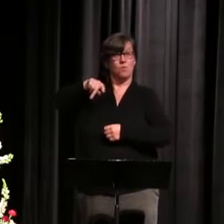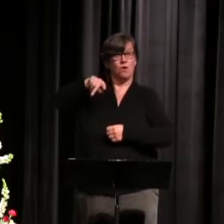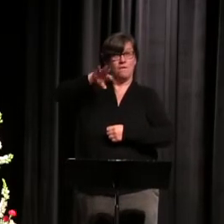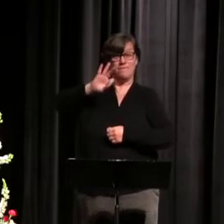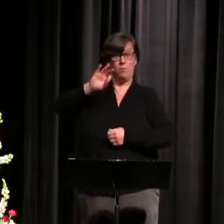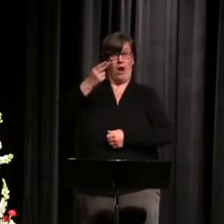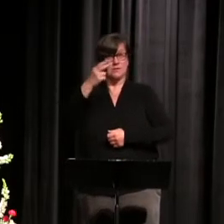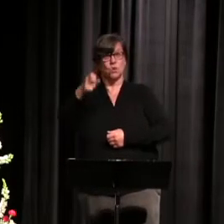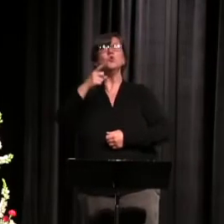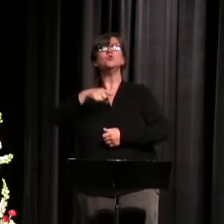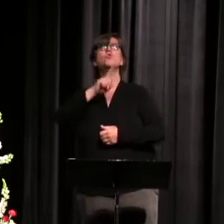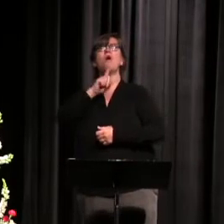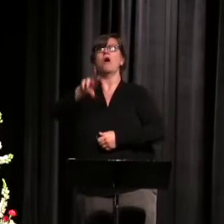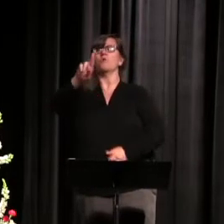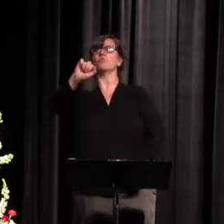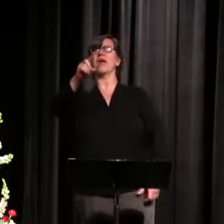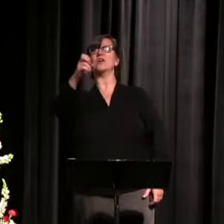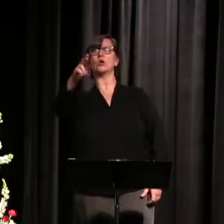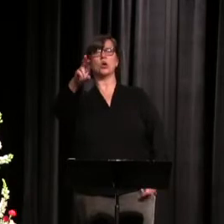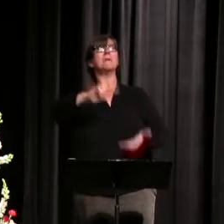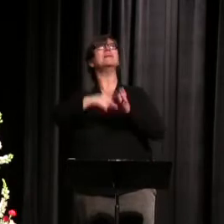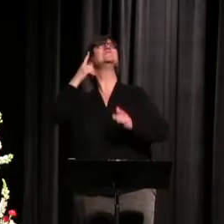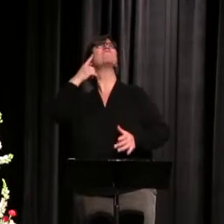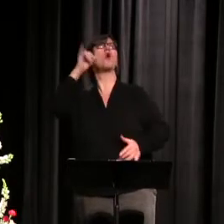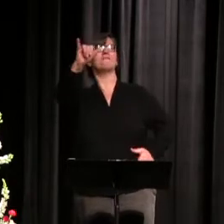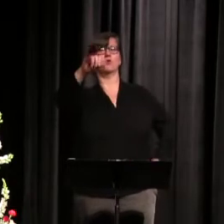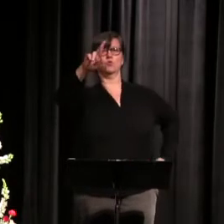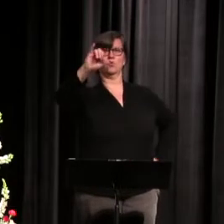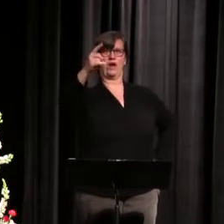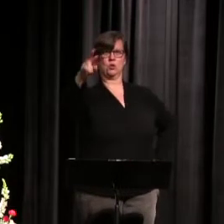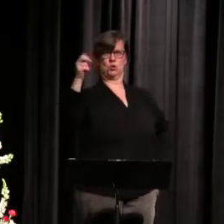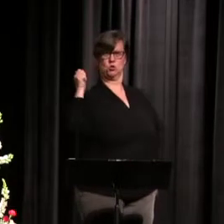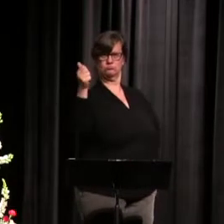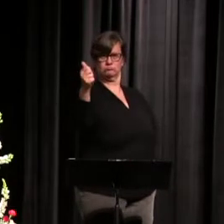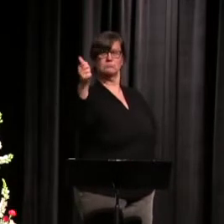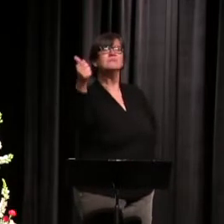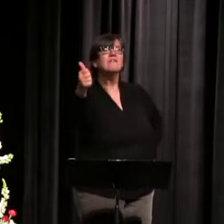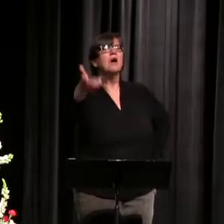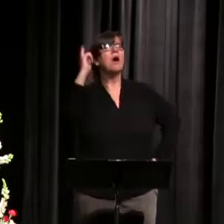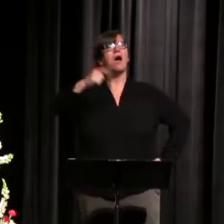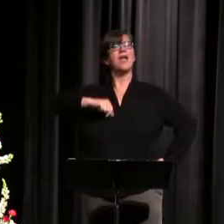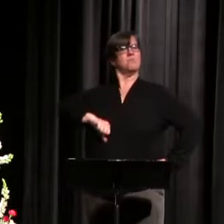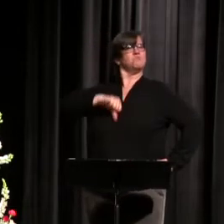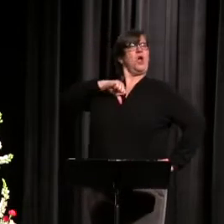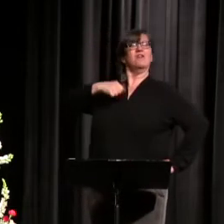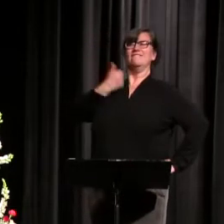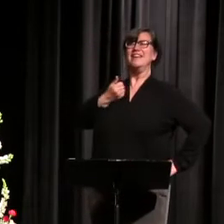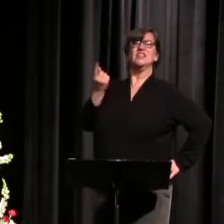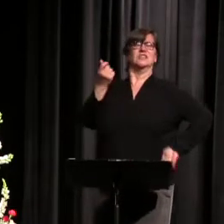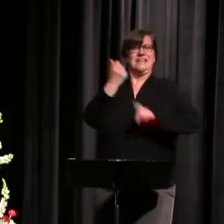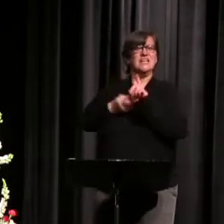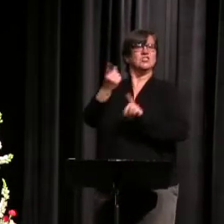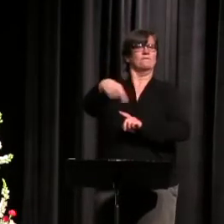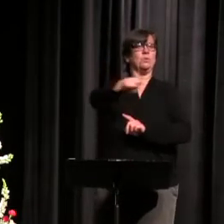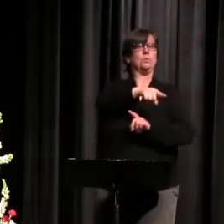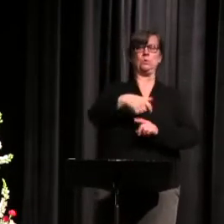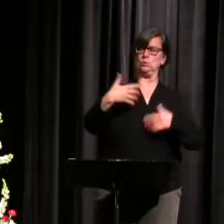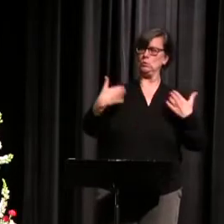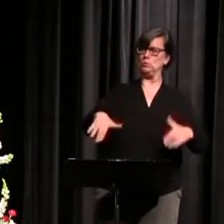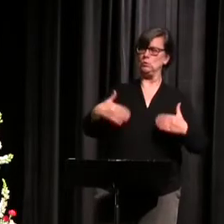me so proud to be a teacher at Fairport High School, and I am so proud of each and every one of